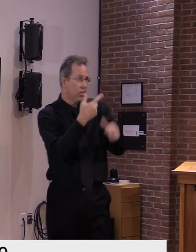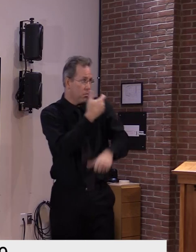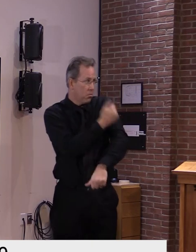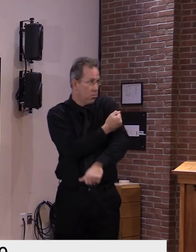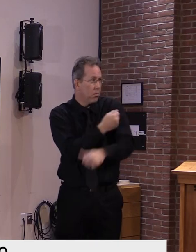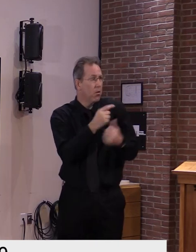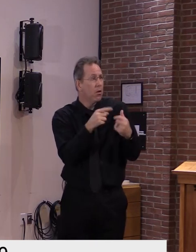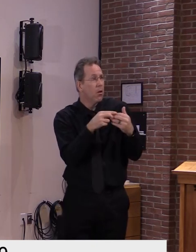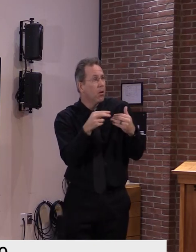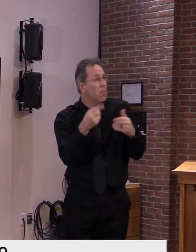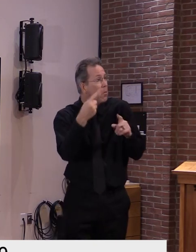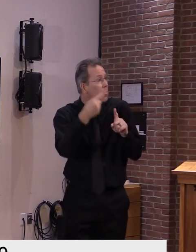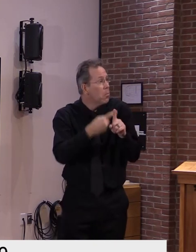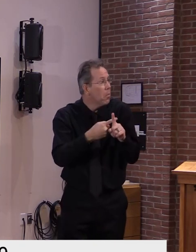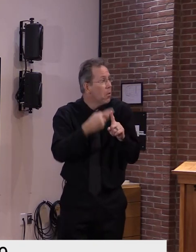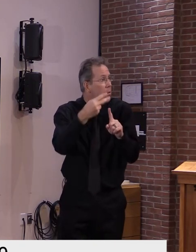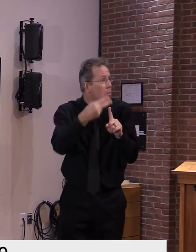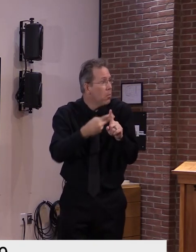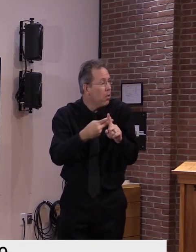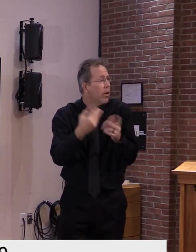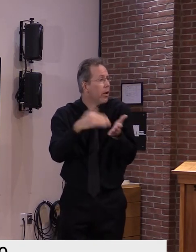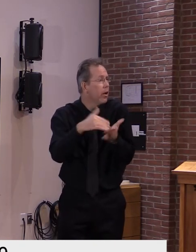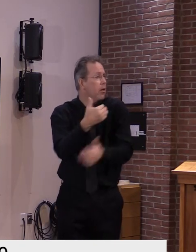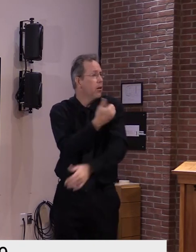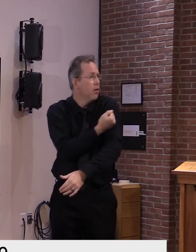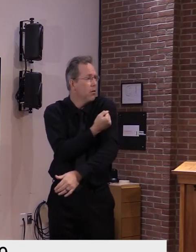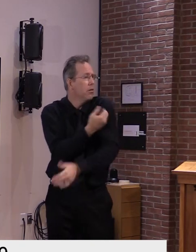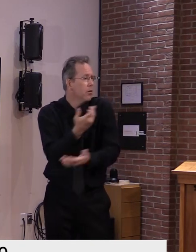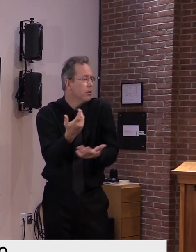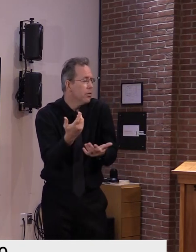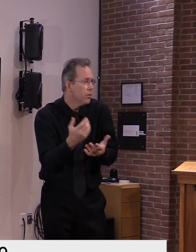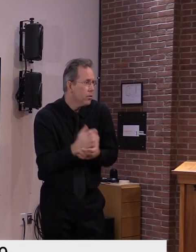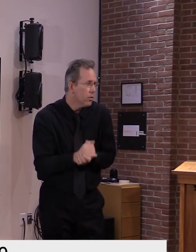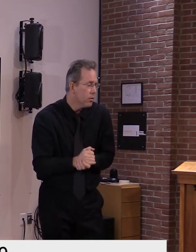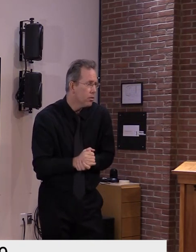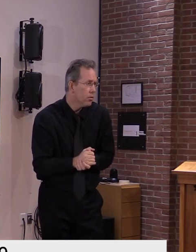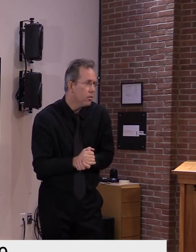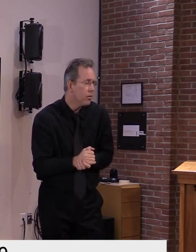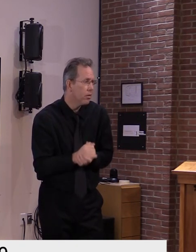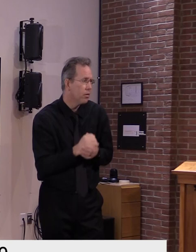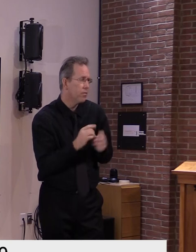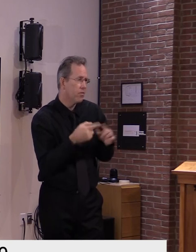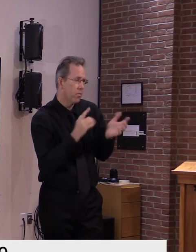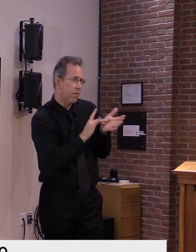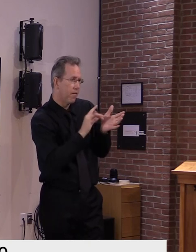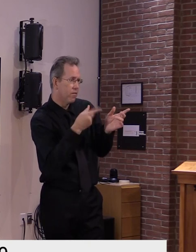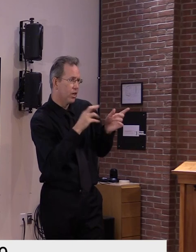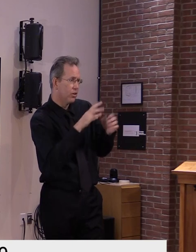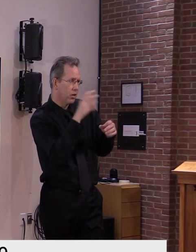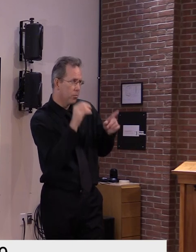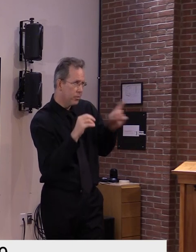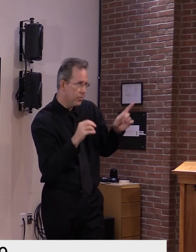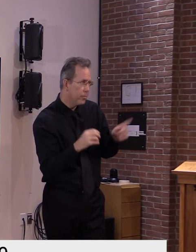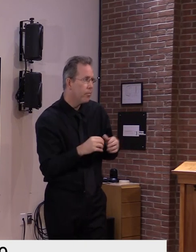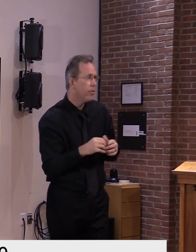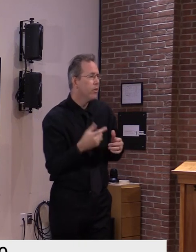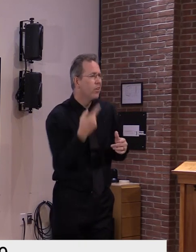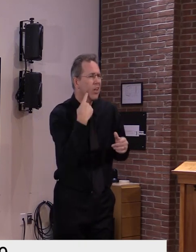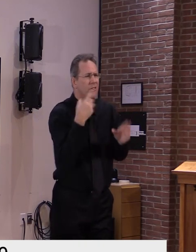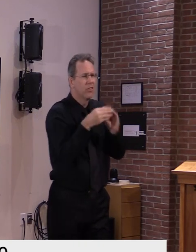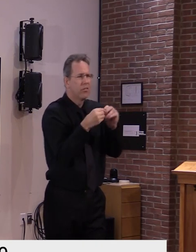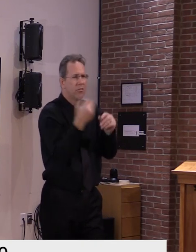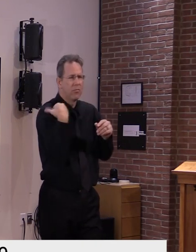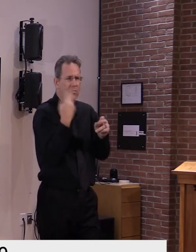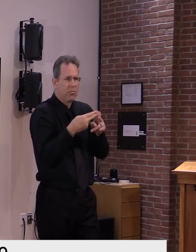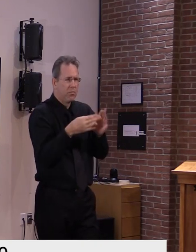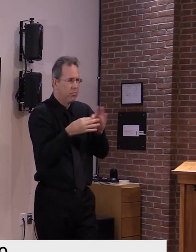we accept the thesis that we discussed earlier in the press conference that you really need the second dose to achieve that level of